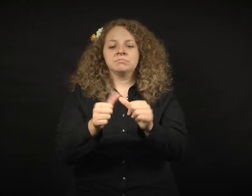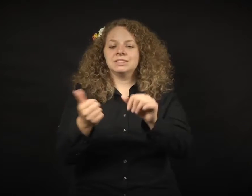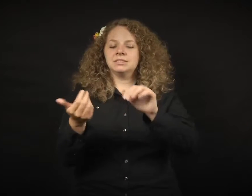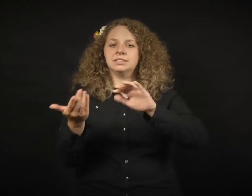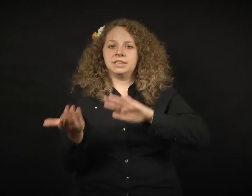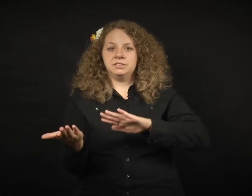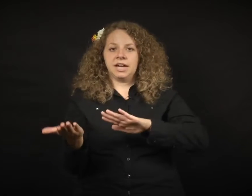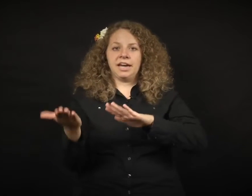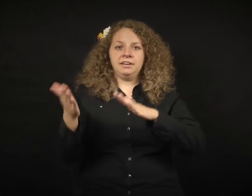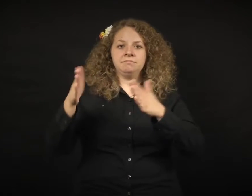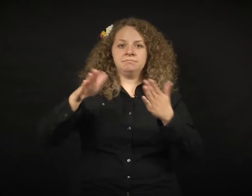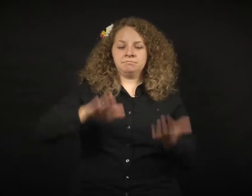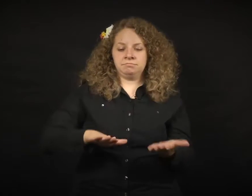This is the sign die.